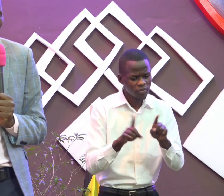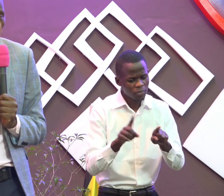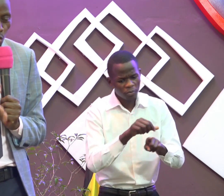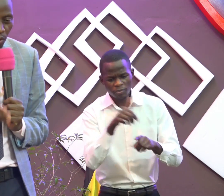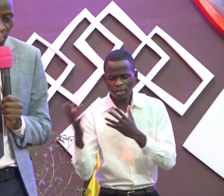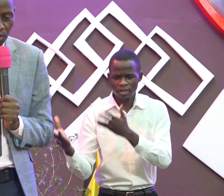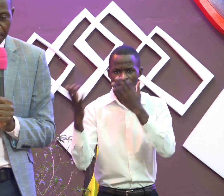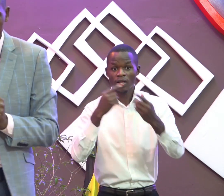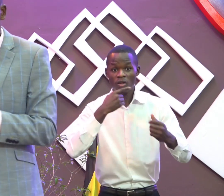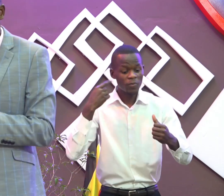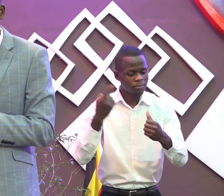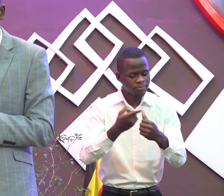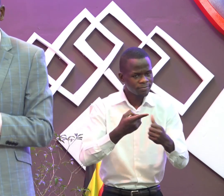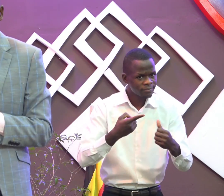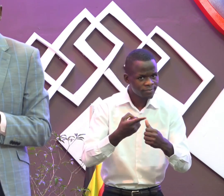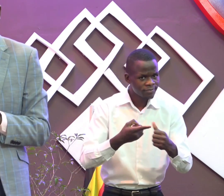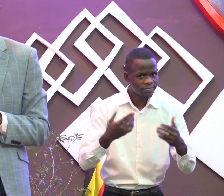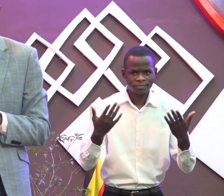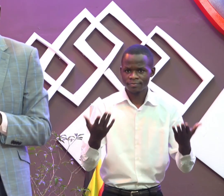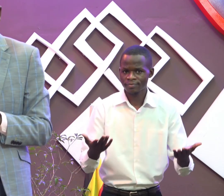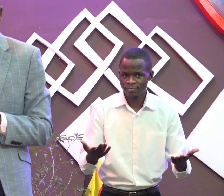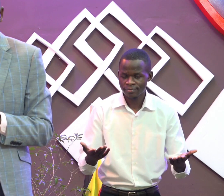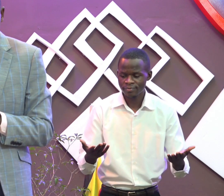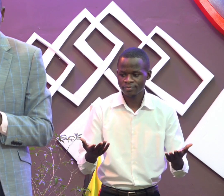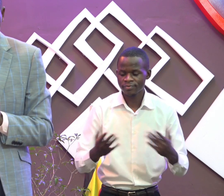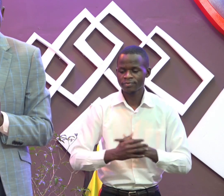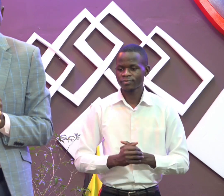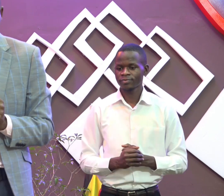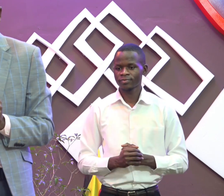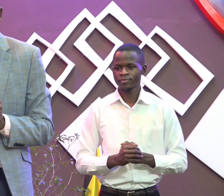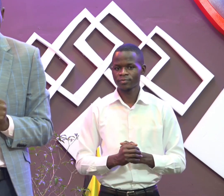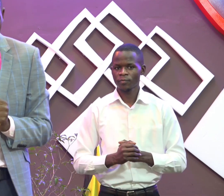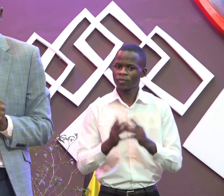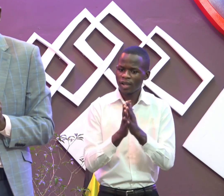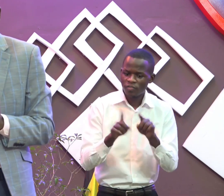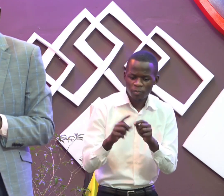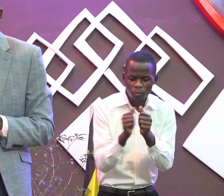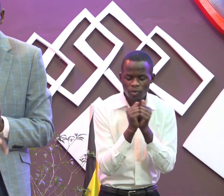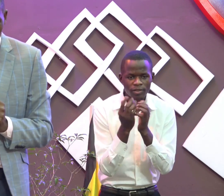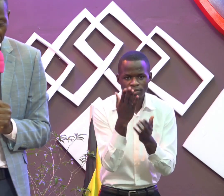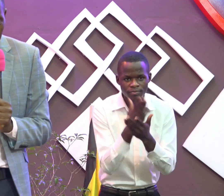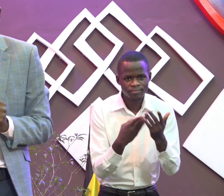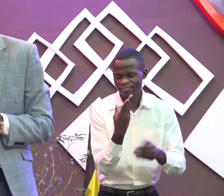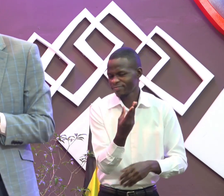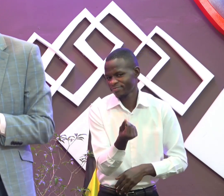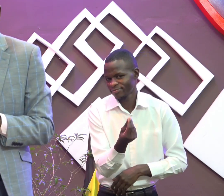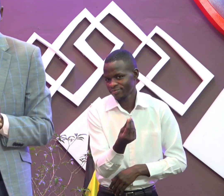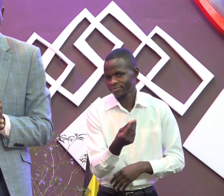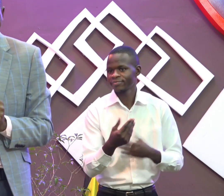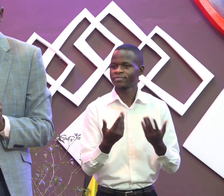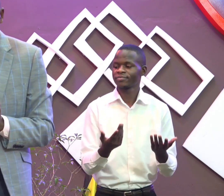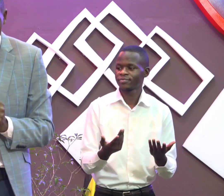nyanya enkoo someone brings tomatoes I know sente and some little